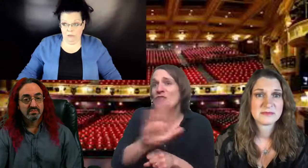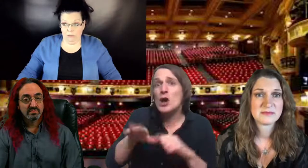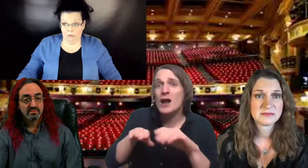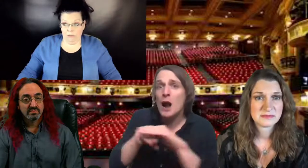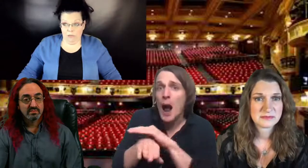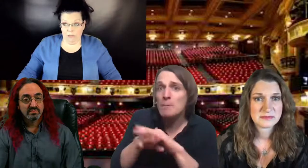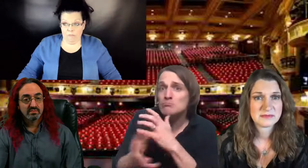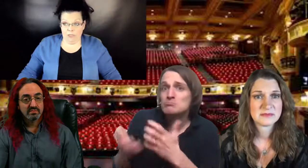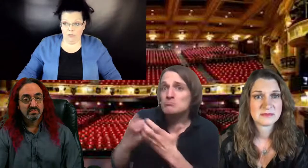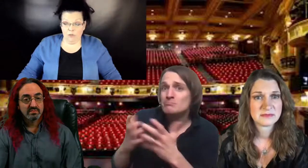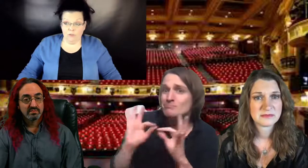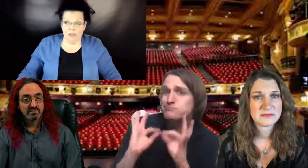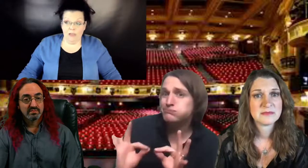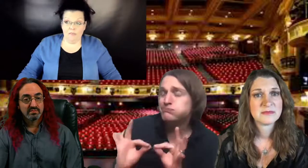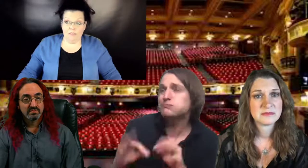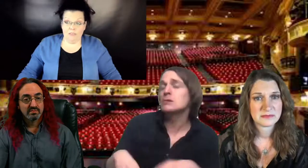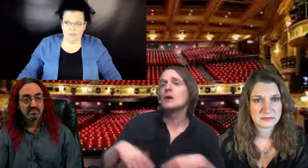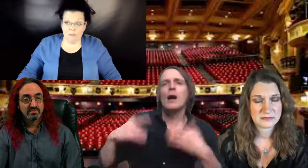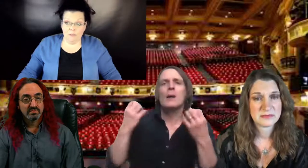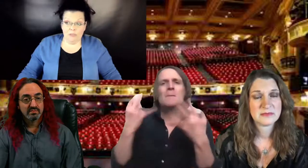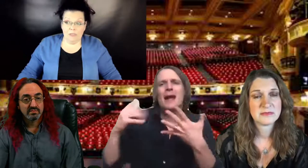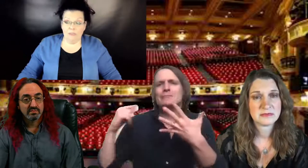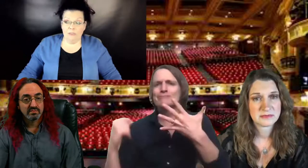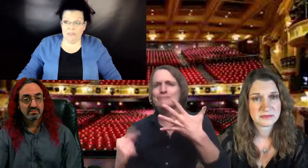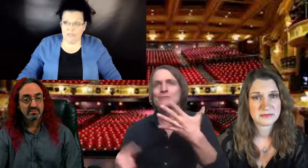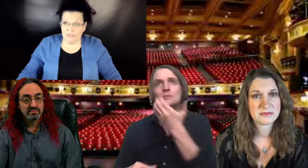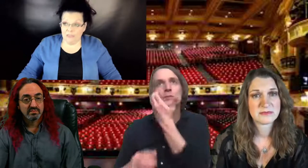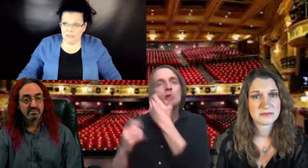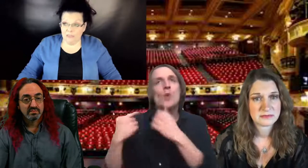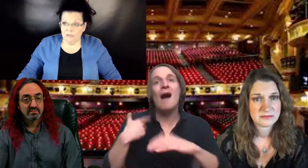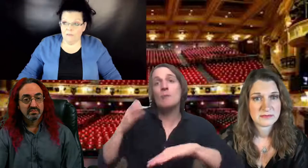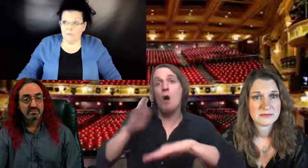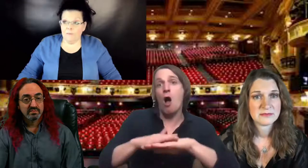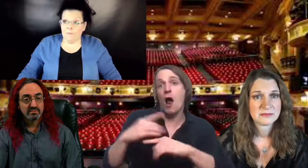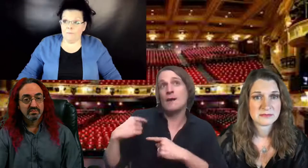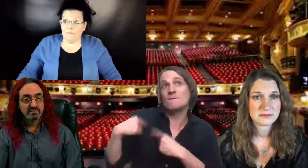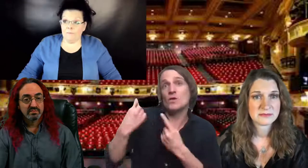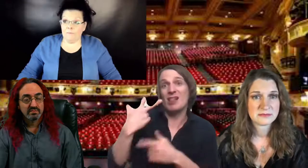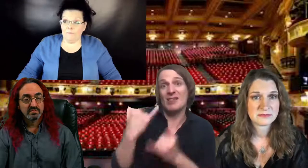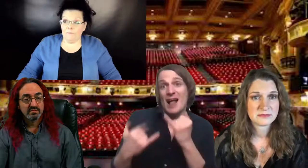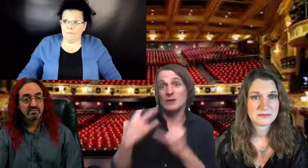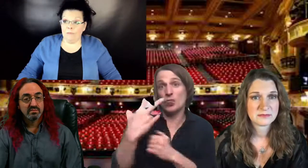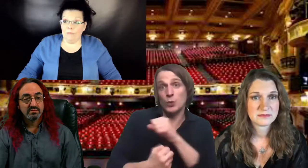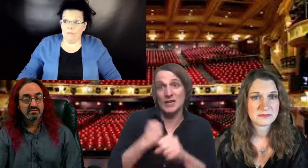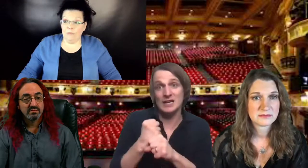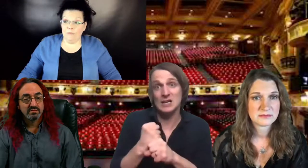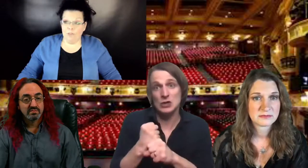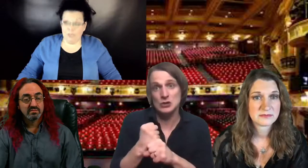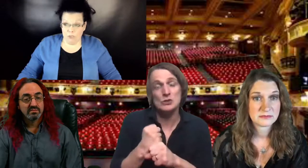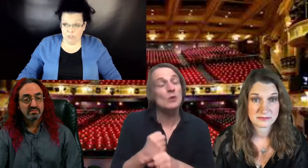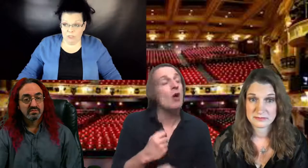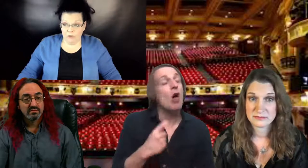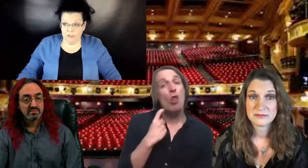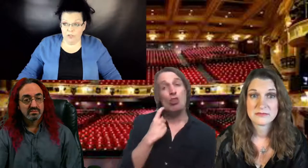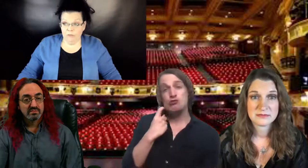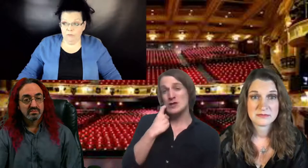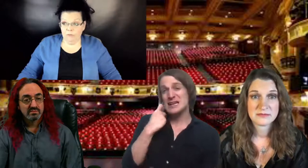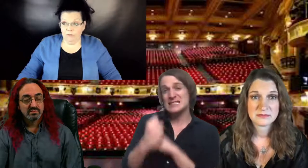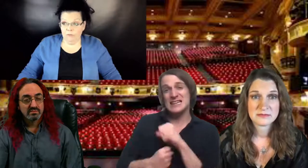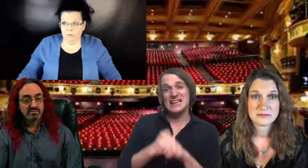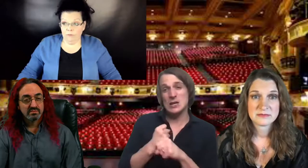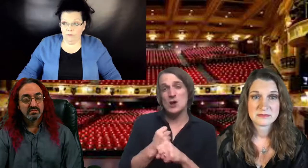opportunity and make sure they have accessibility and the things they need. I've been on it for the last 3 years